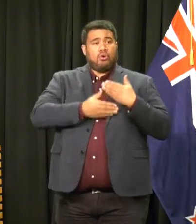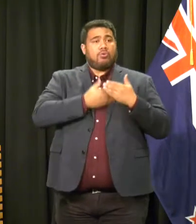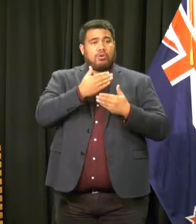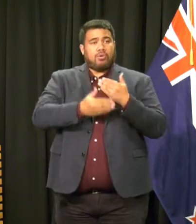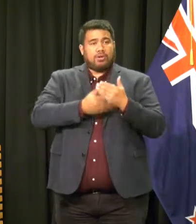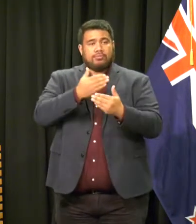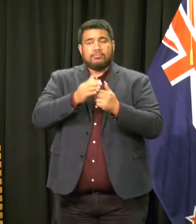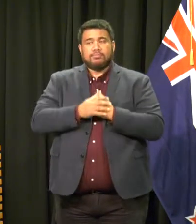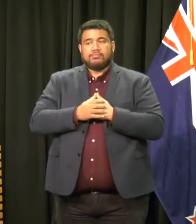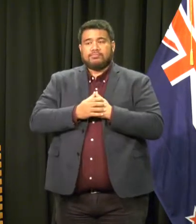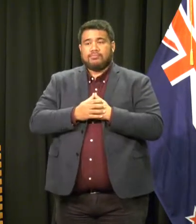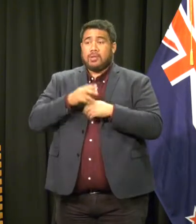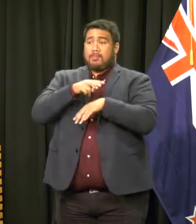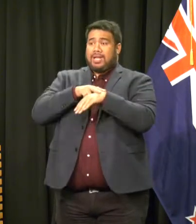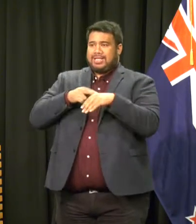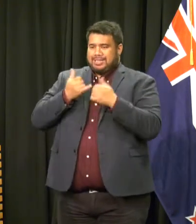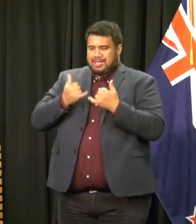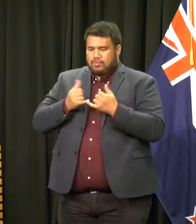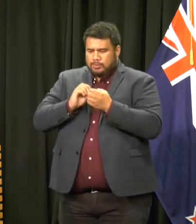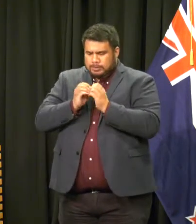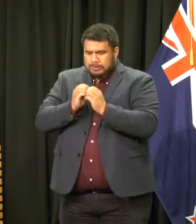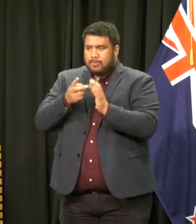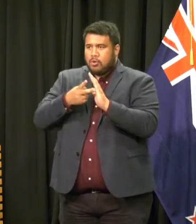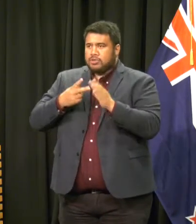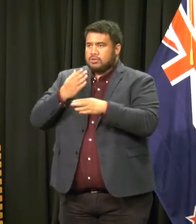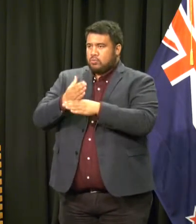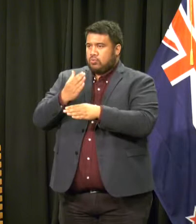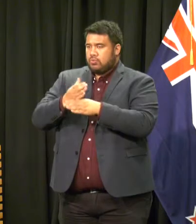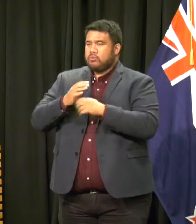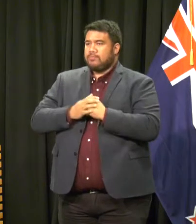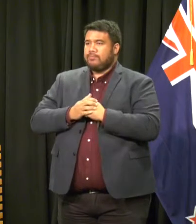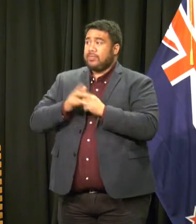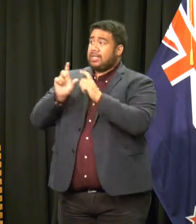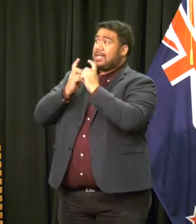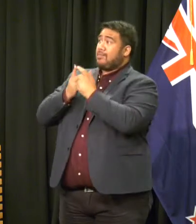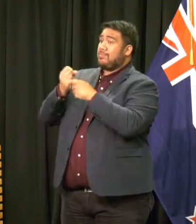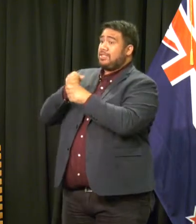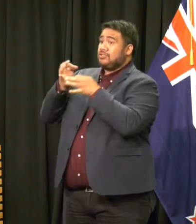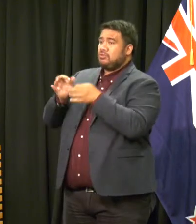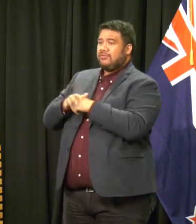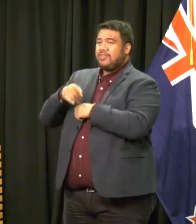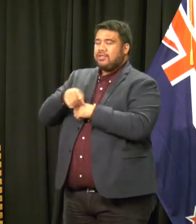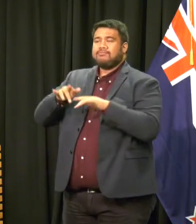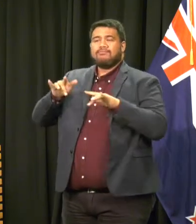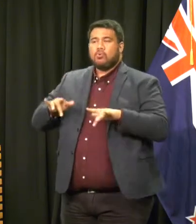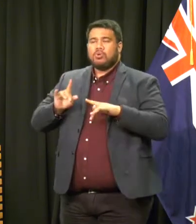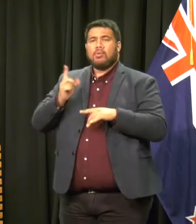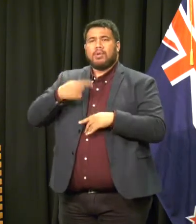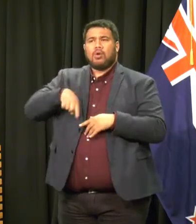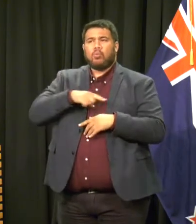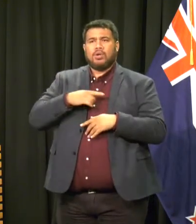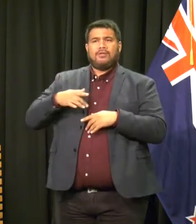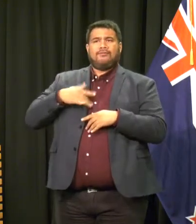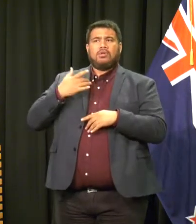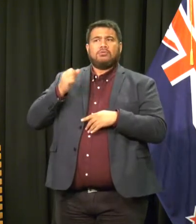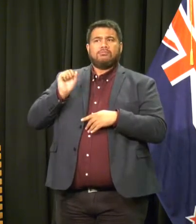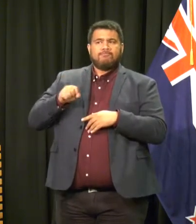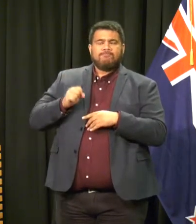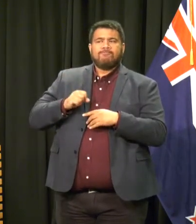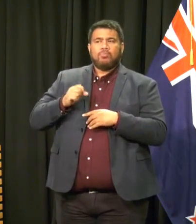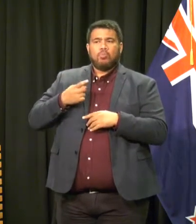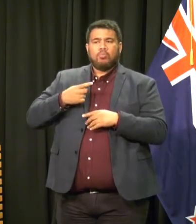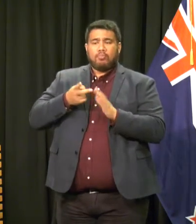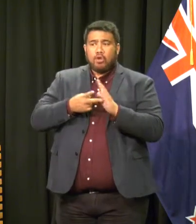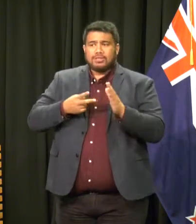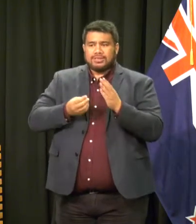work. Again, we haven't had decisions made by Cabinet on that yet, but we are still, the expectation is that we move through